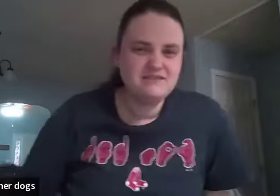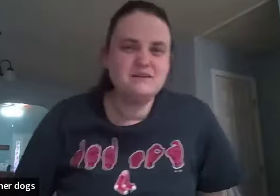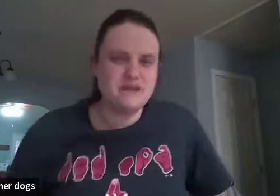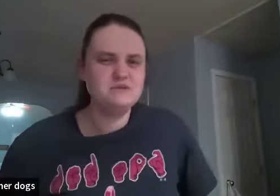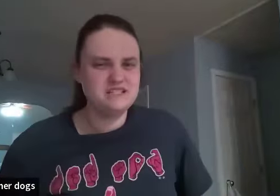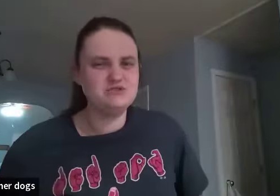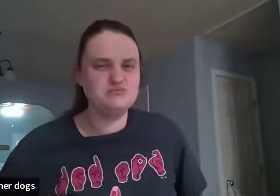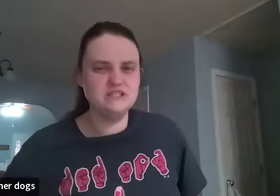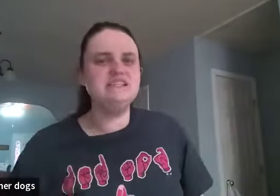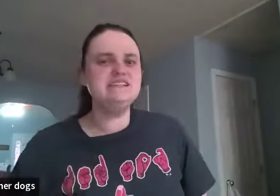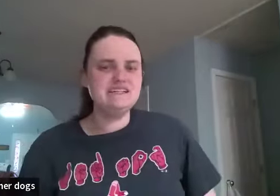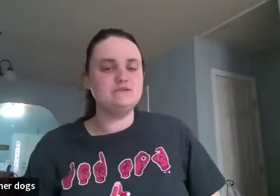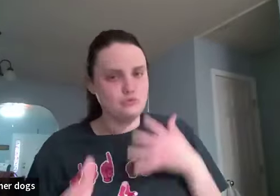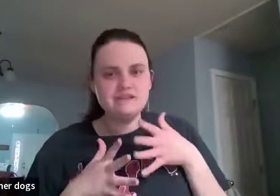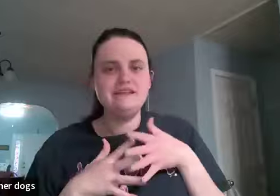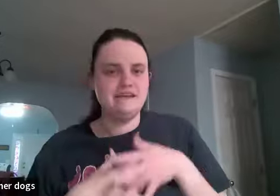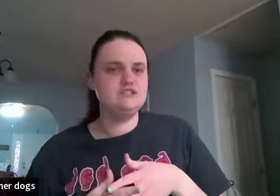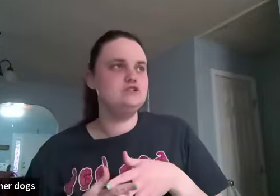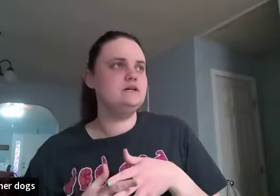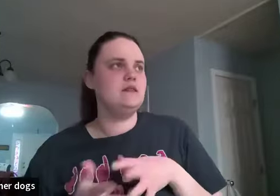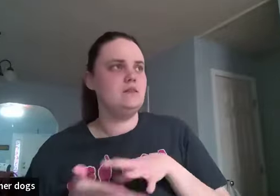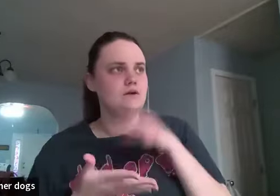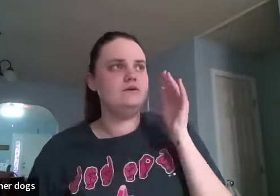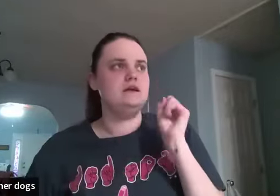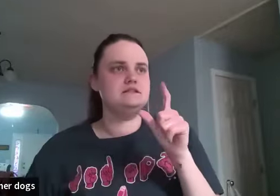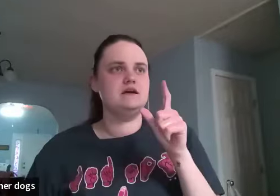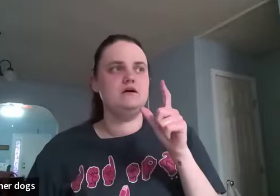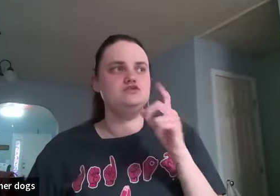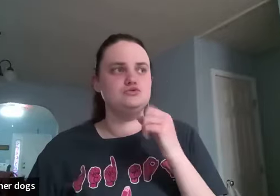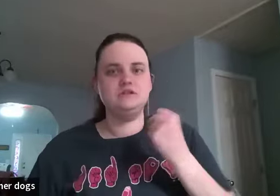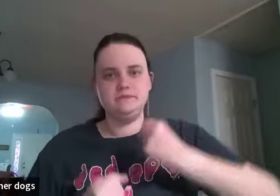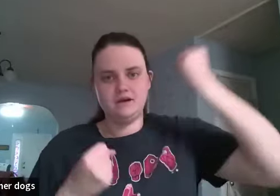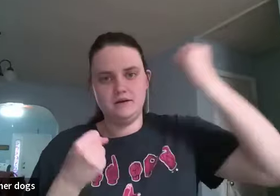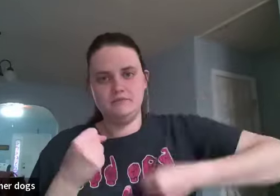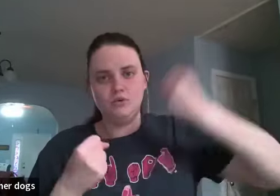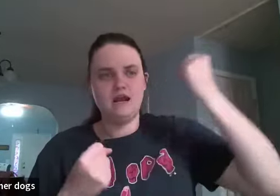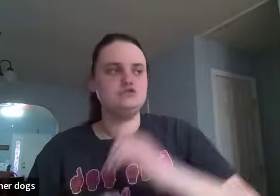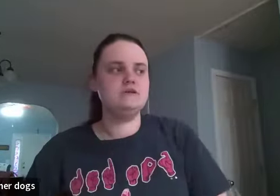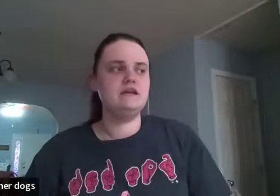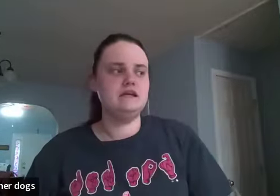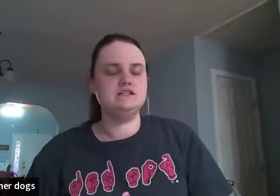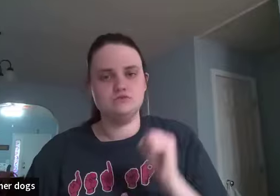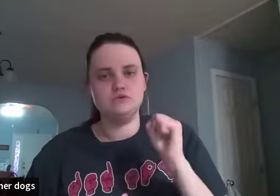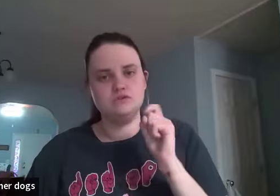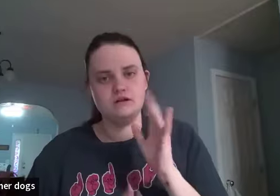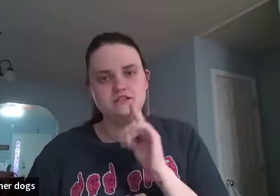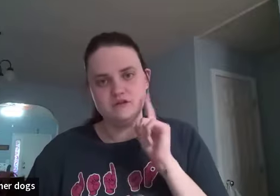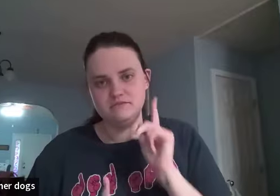The best way is to really get into it and learn ASL and truly become more natural with it is through talking to deaf